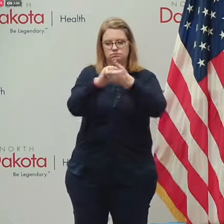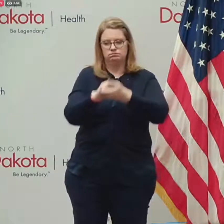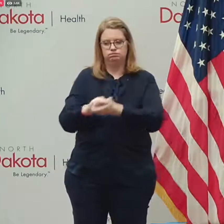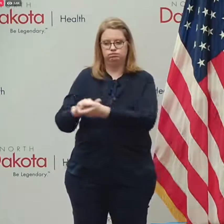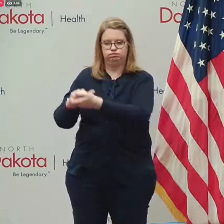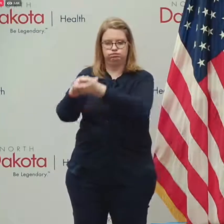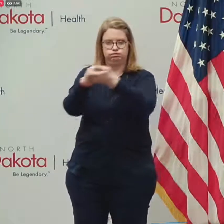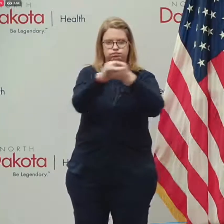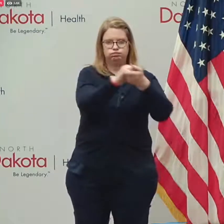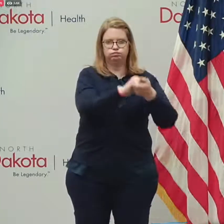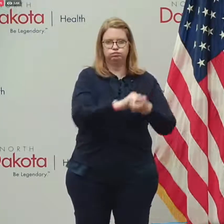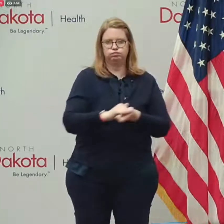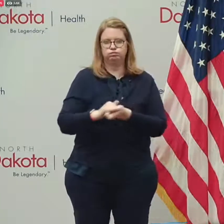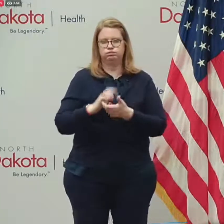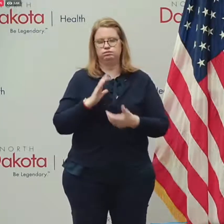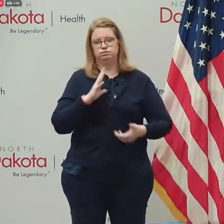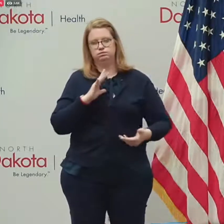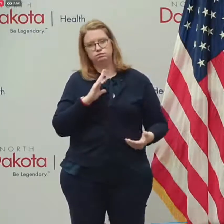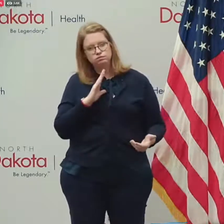not in session.